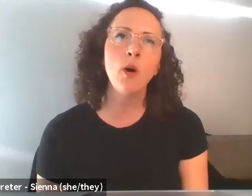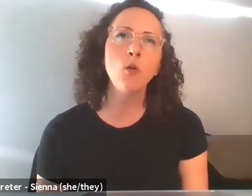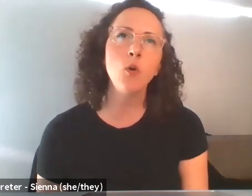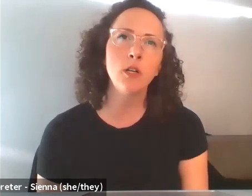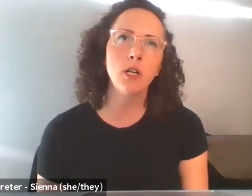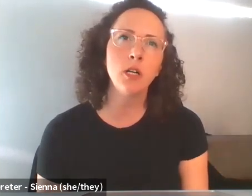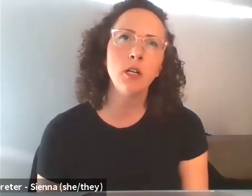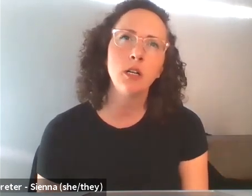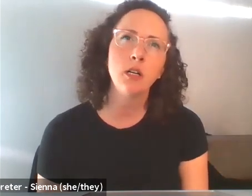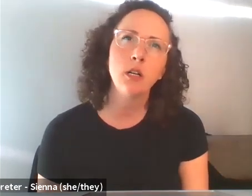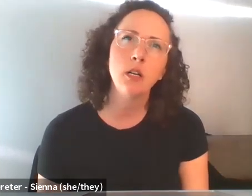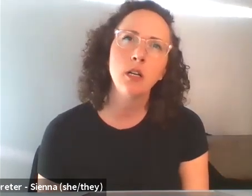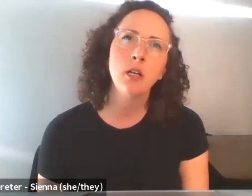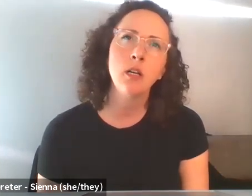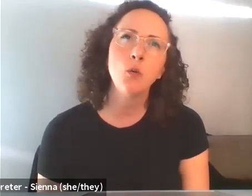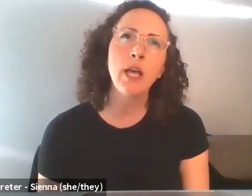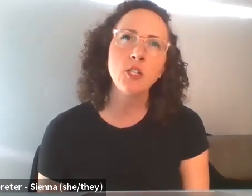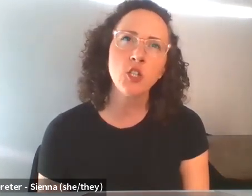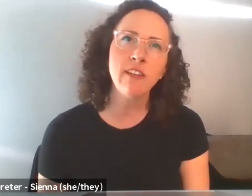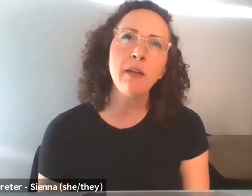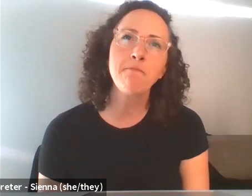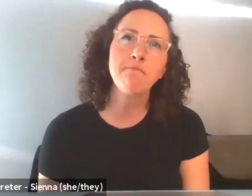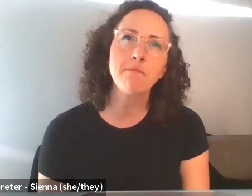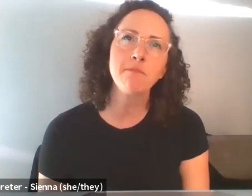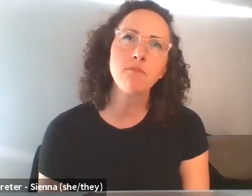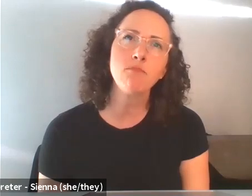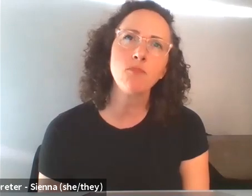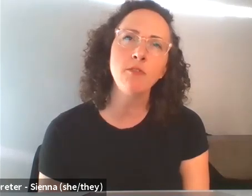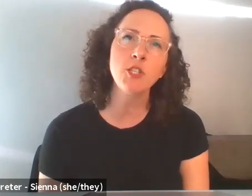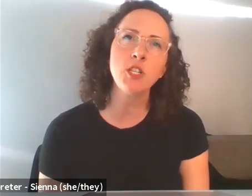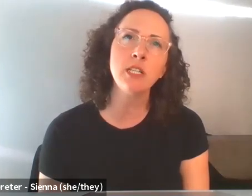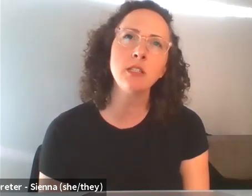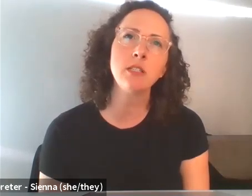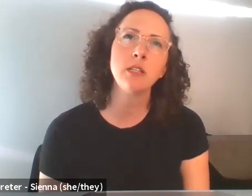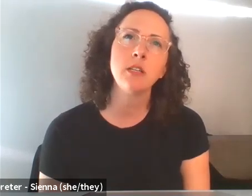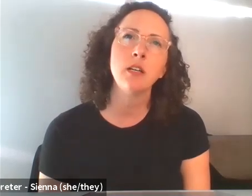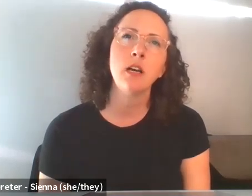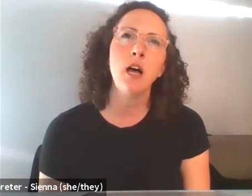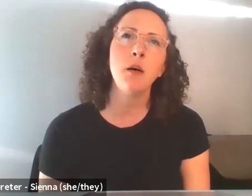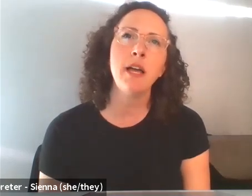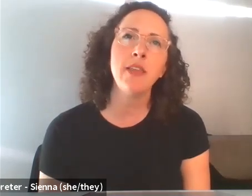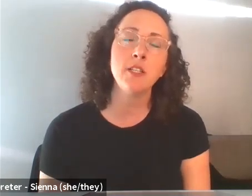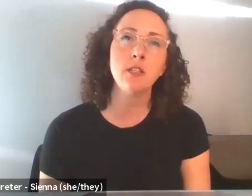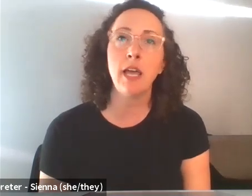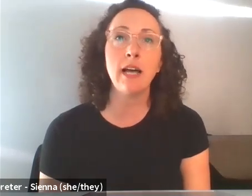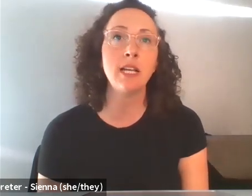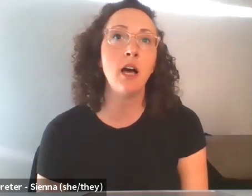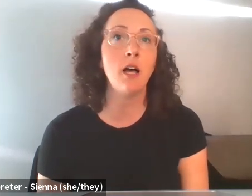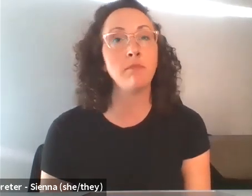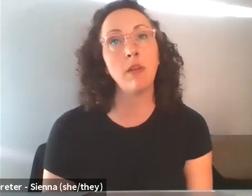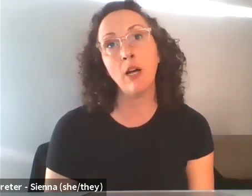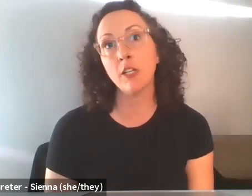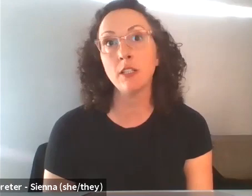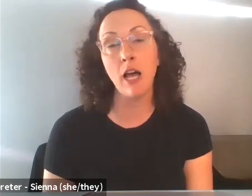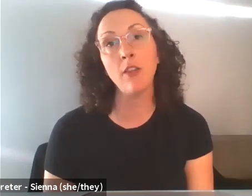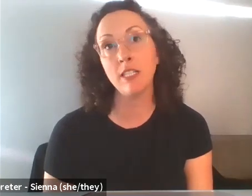And then one quarter, we had survey of the students, and they asked